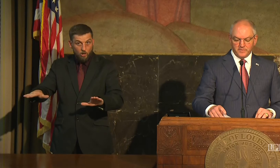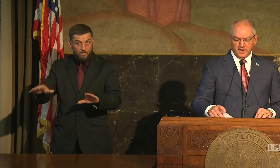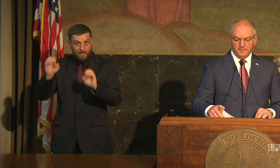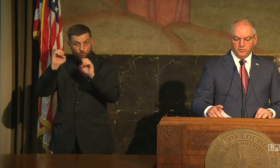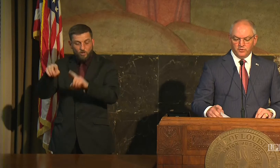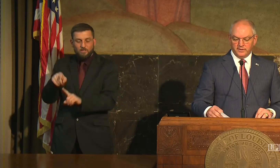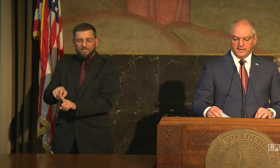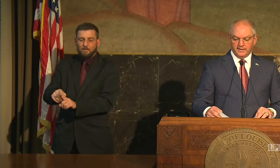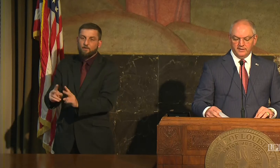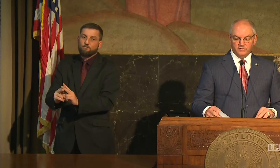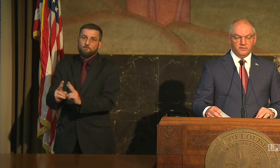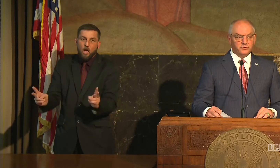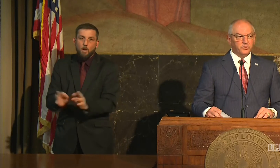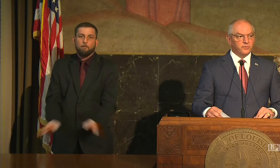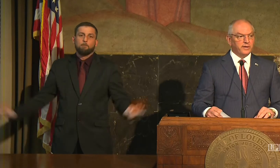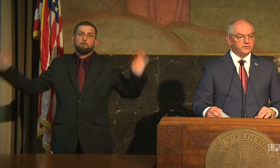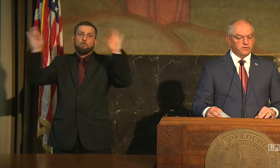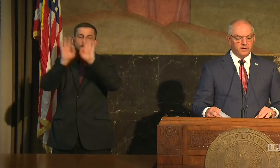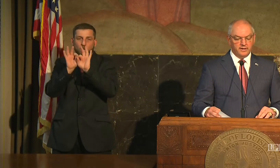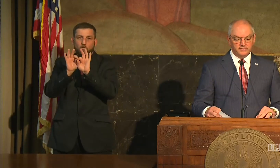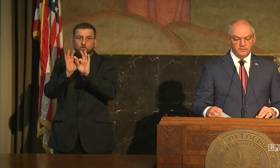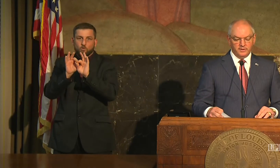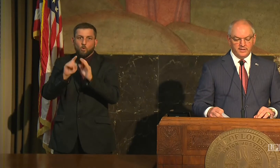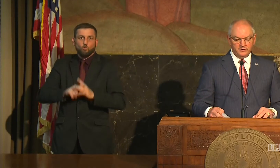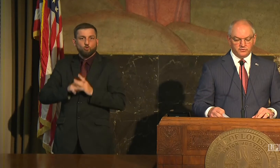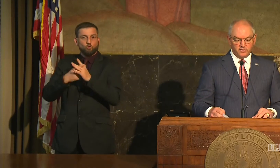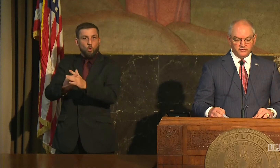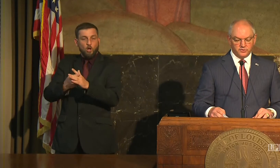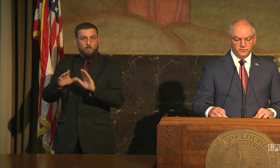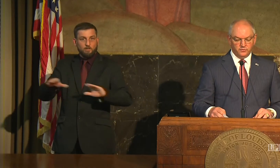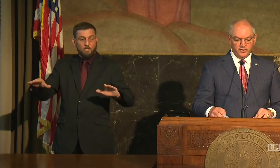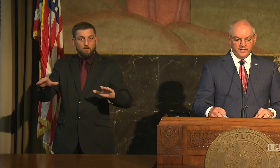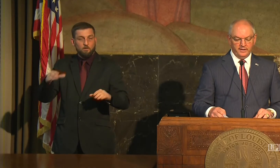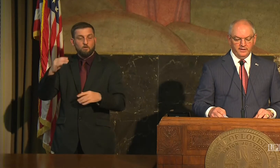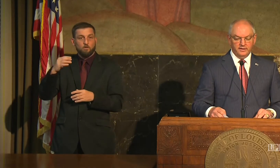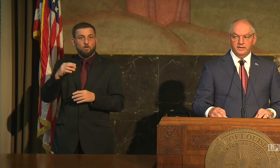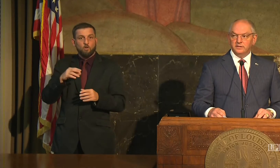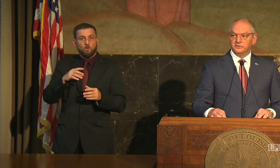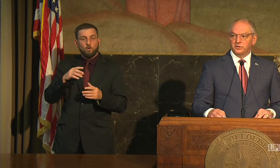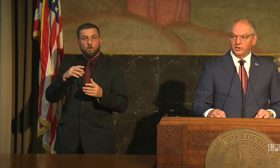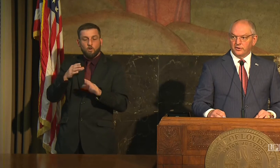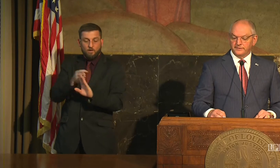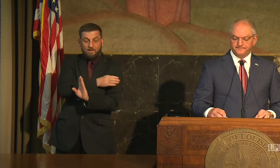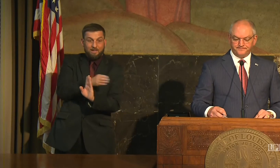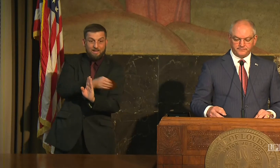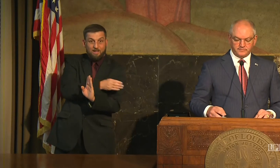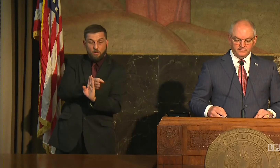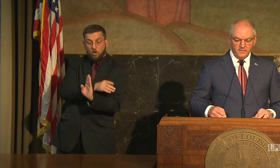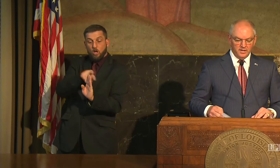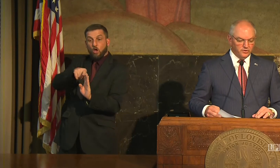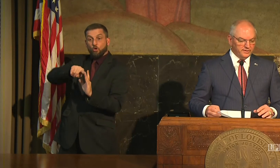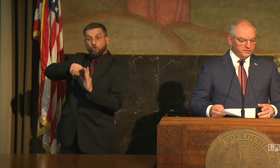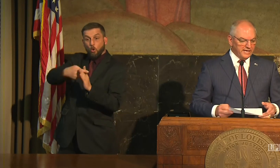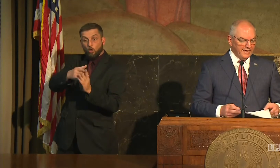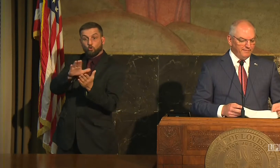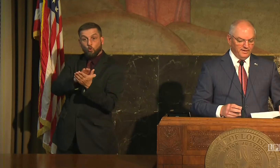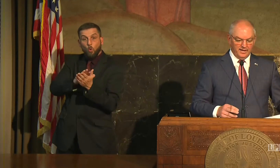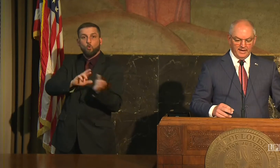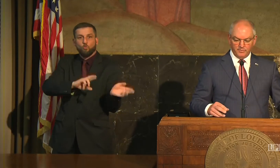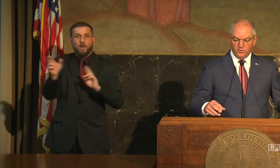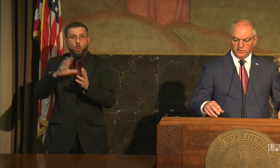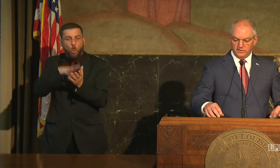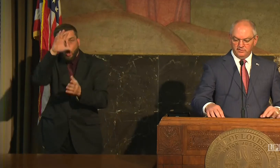extremely important to get kids off to a great start and so that they start school ready to learn. So at this